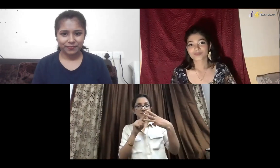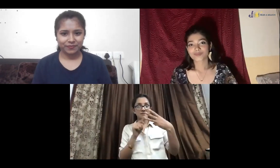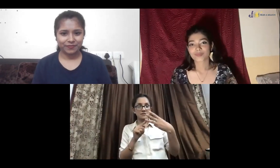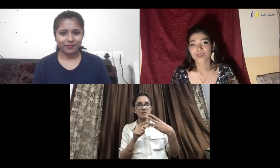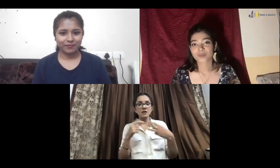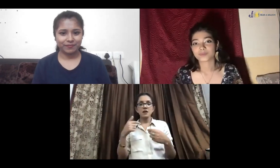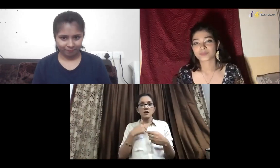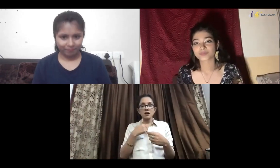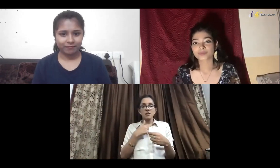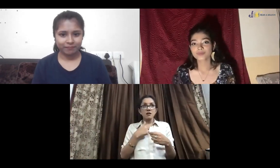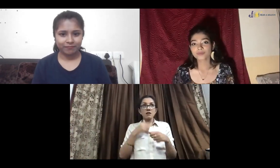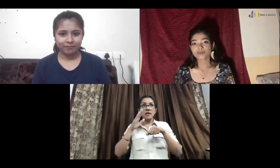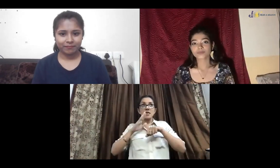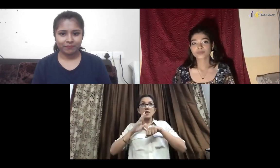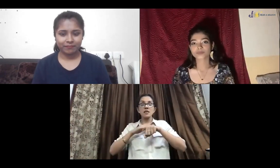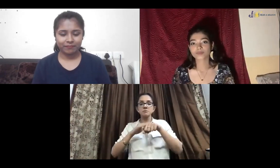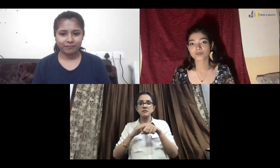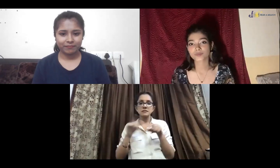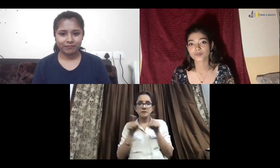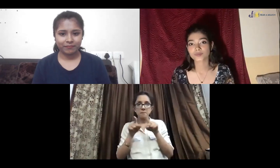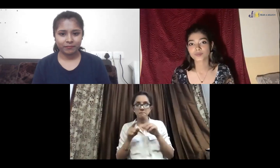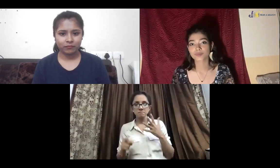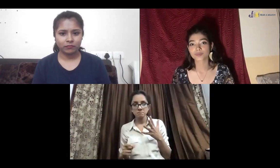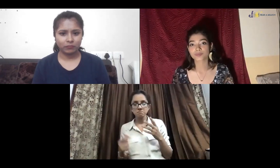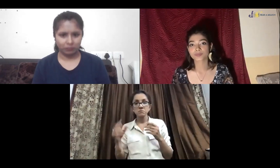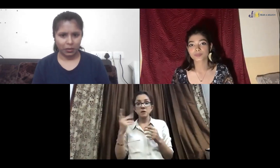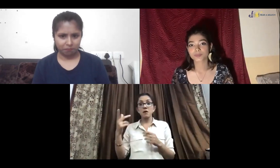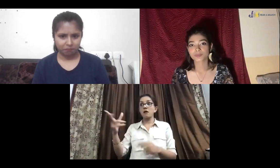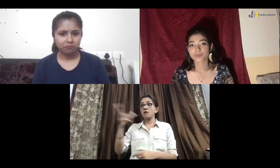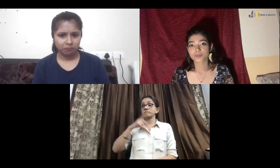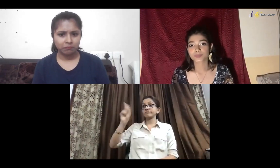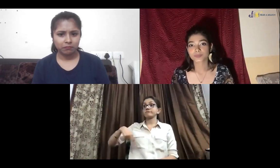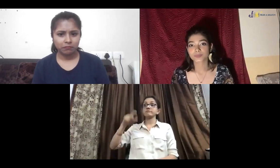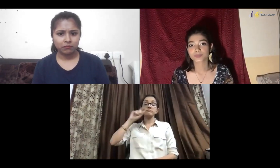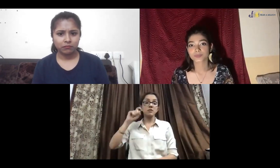Yes, Surbi, would you like to hear from you?